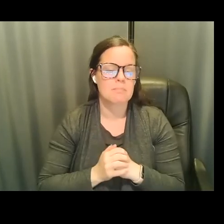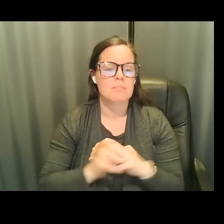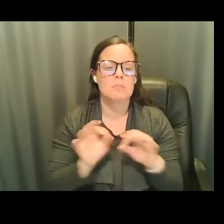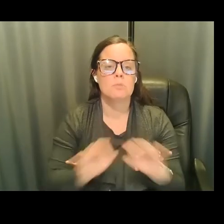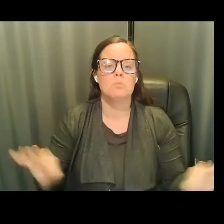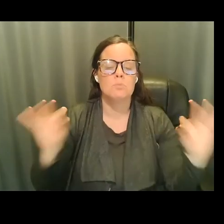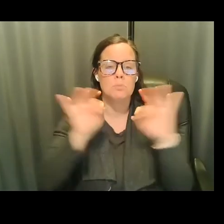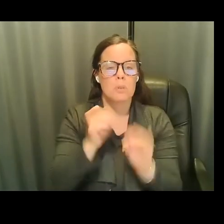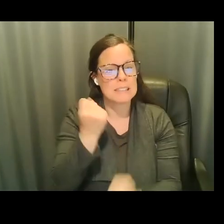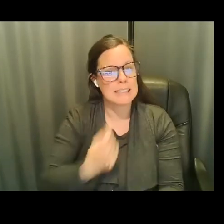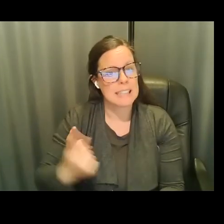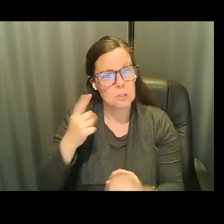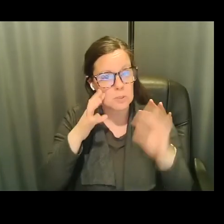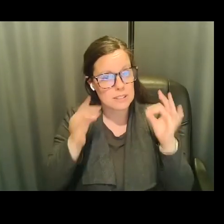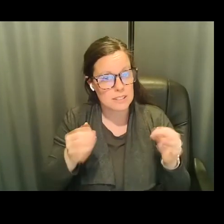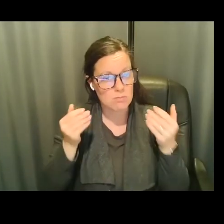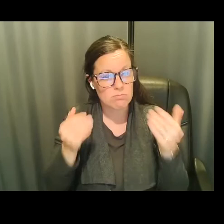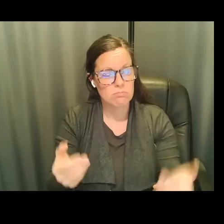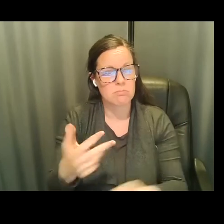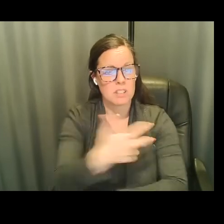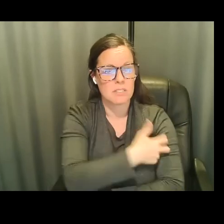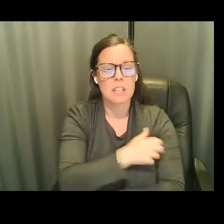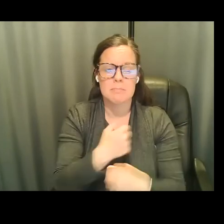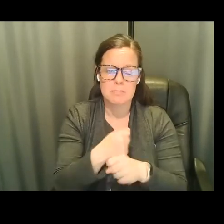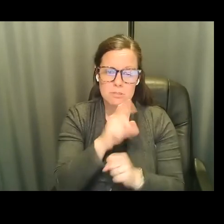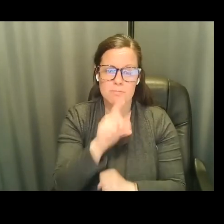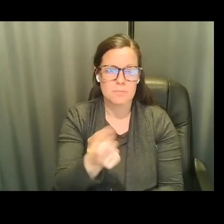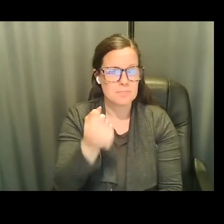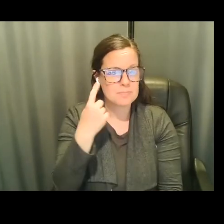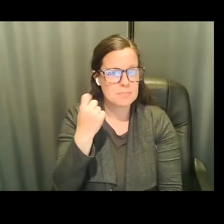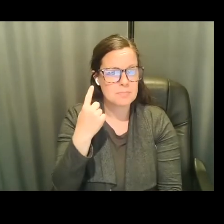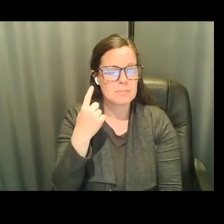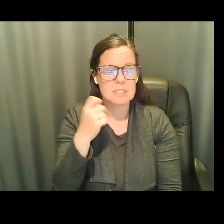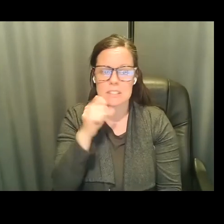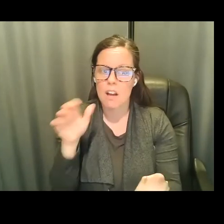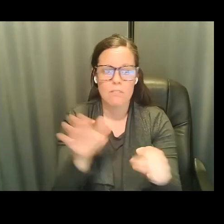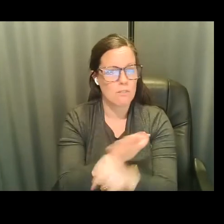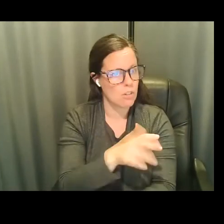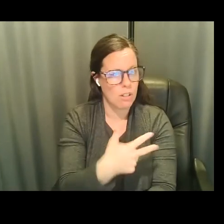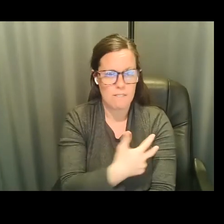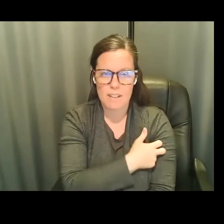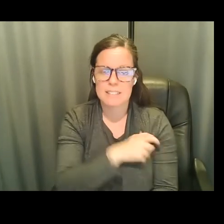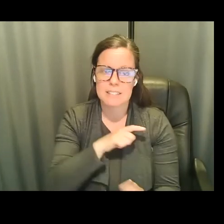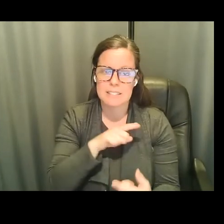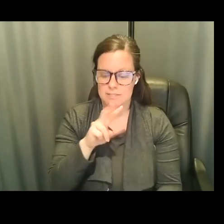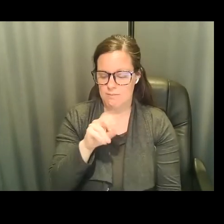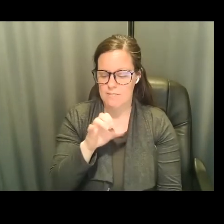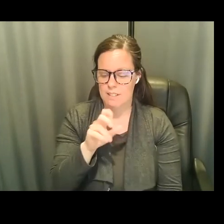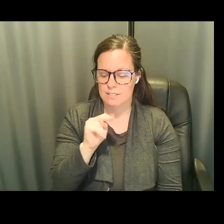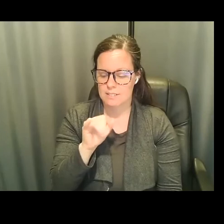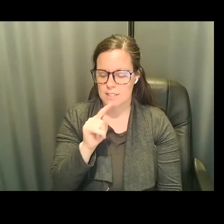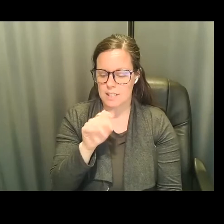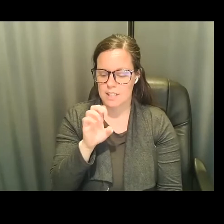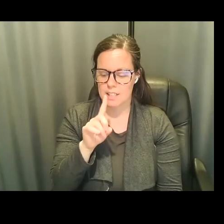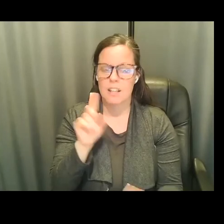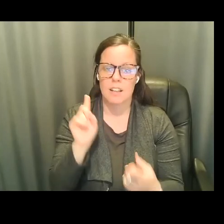that anyone choosing to be vaccinated understands that you are not fully vaccinated until you've received both doses